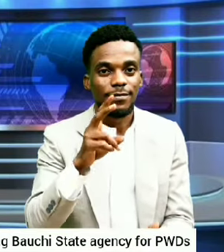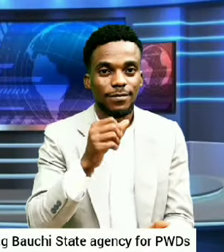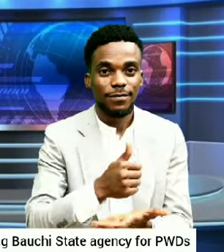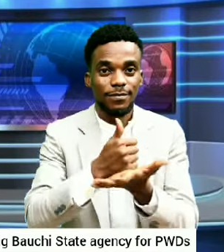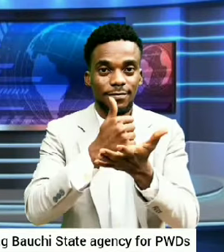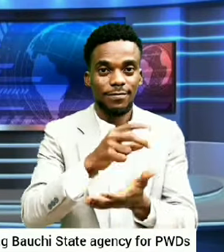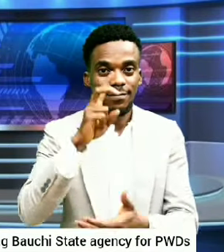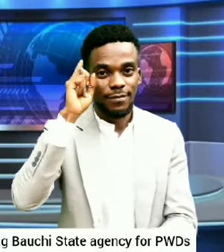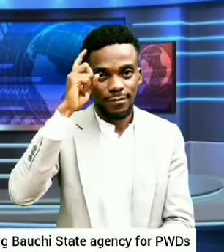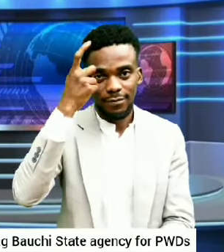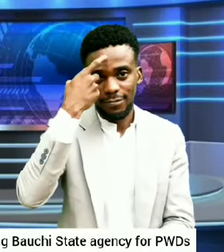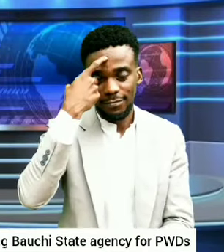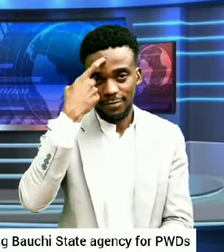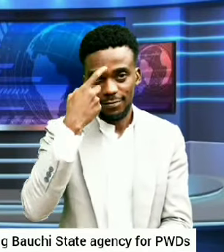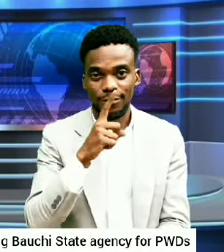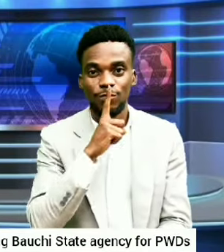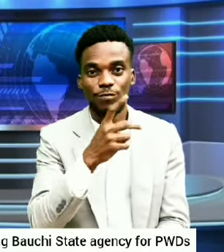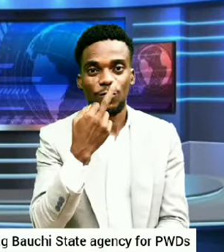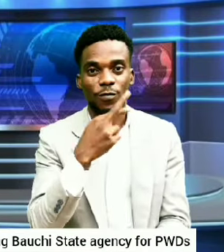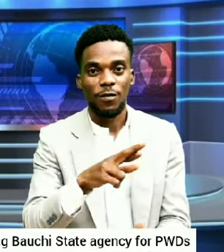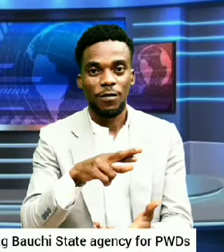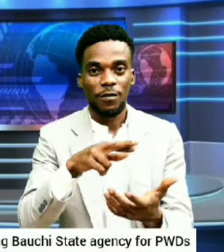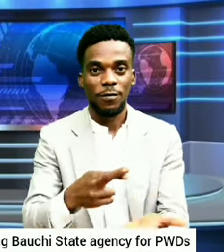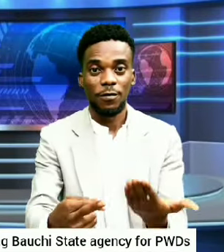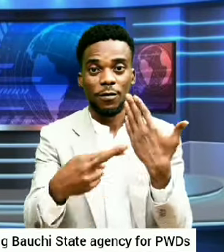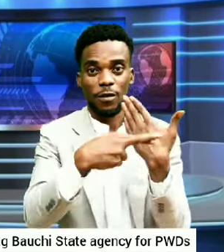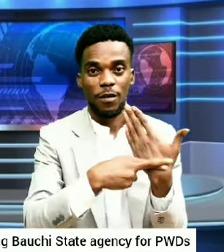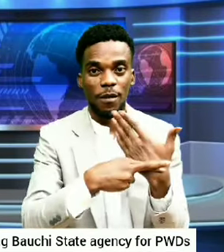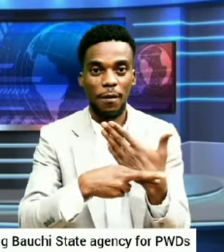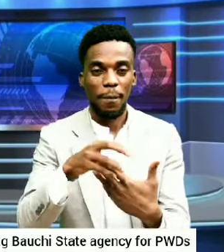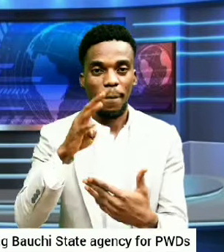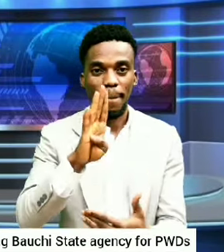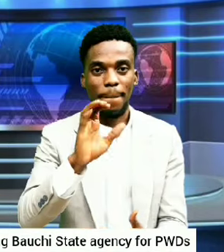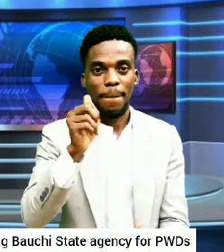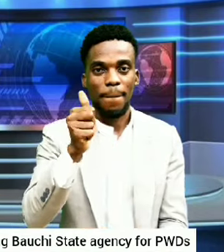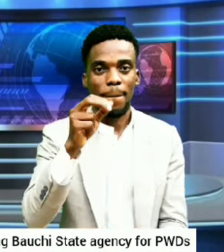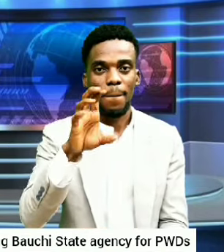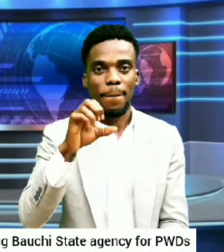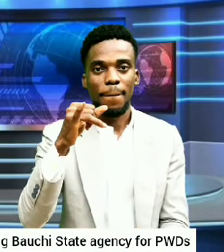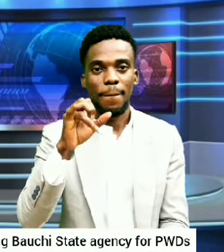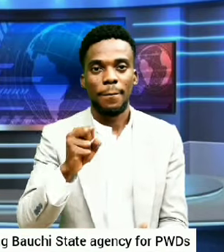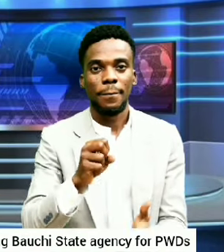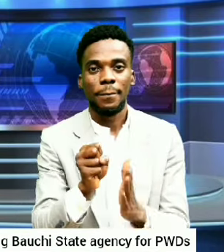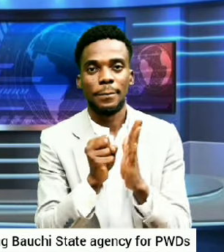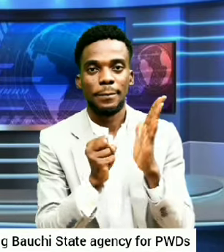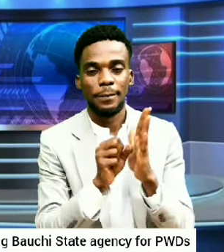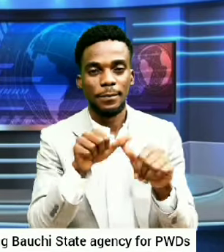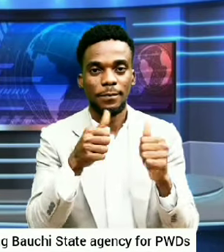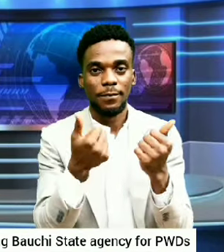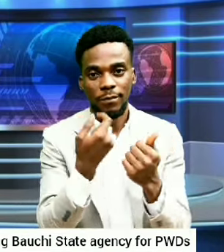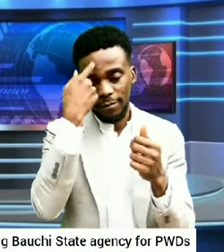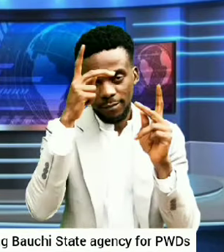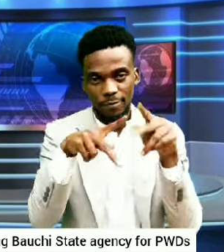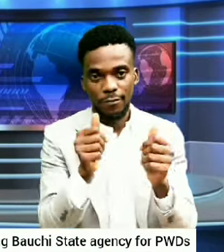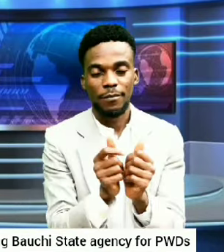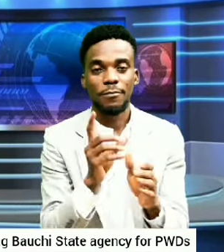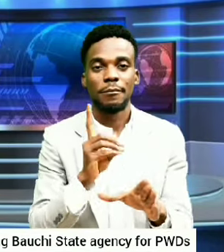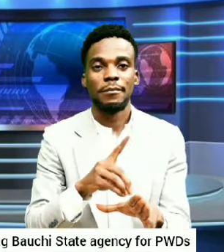governor assured of reinstating Bauchi State Agency for People with Disabilities.